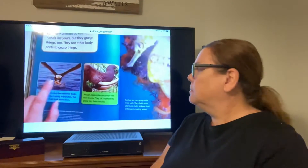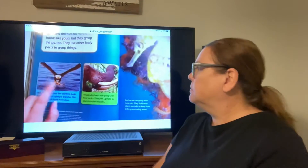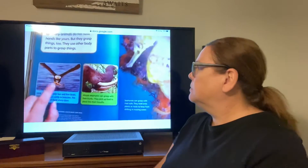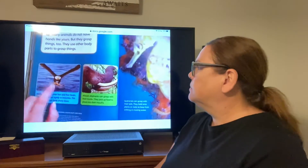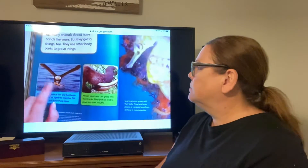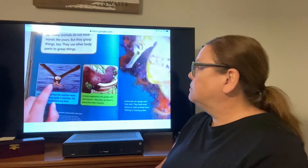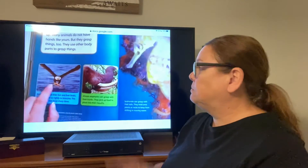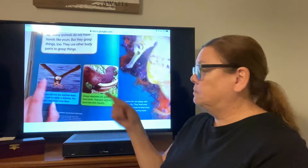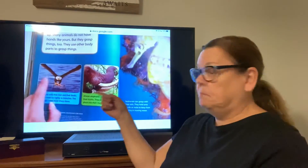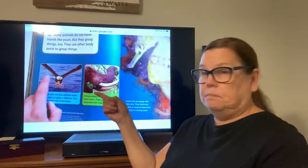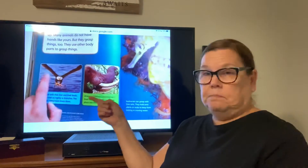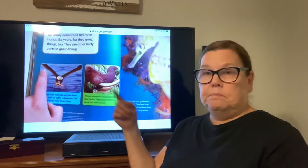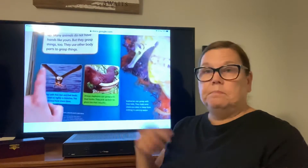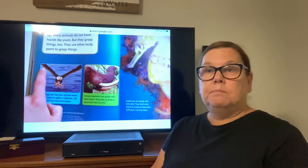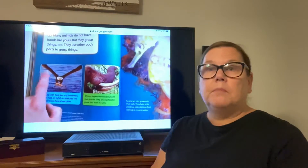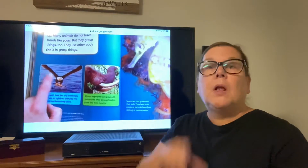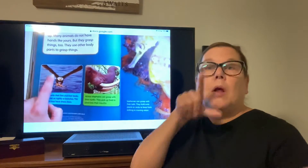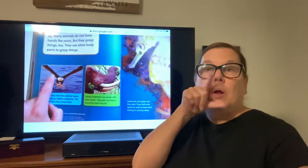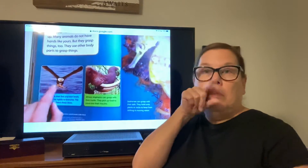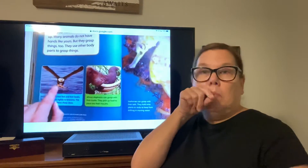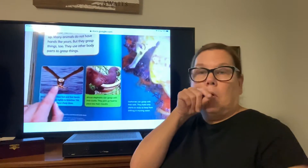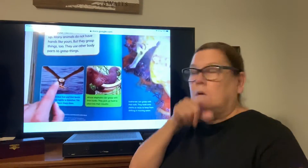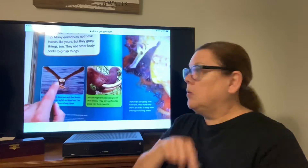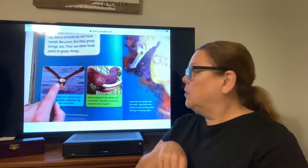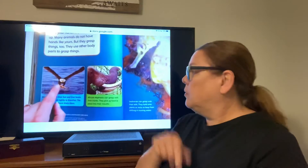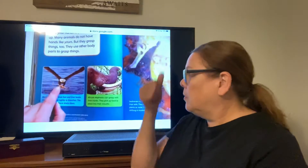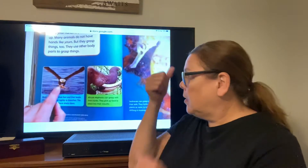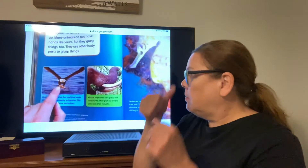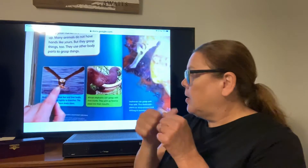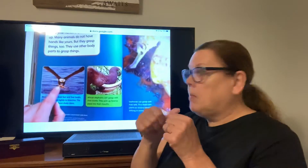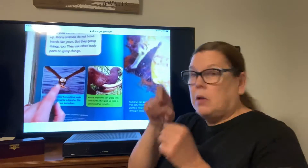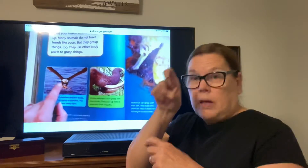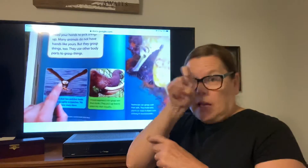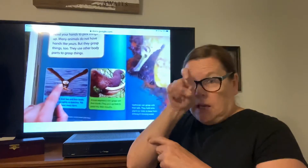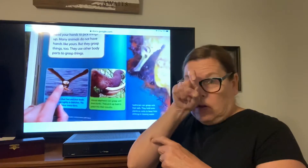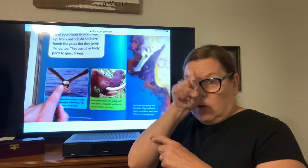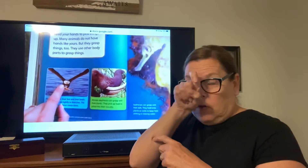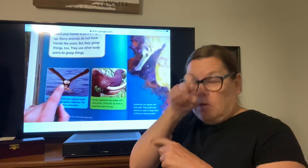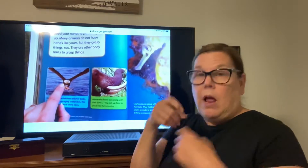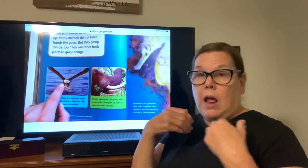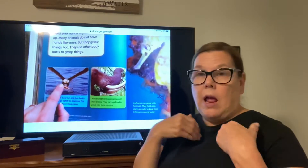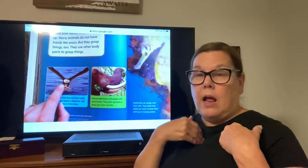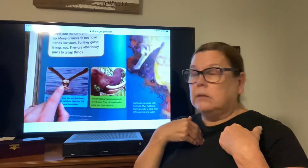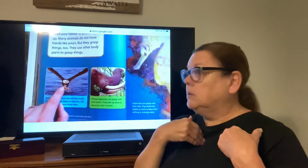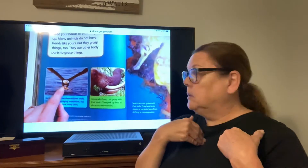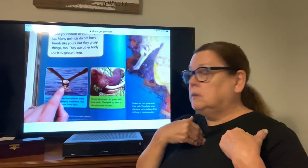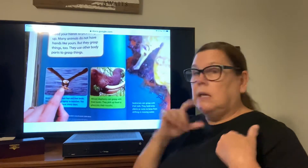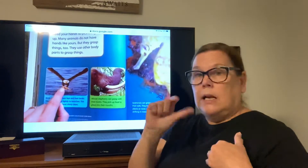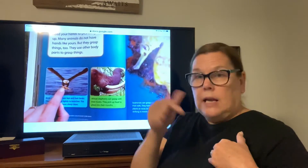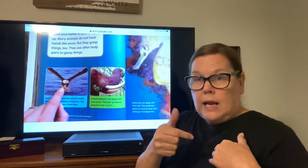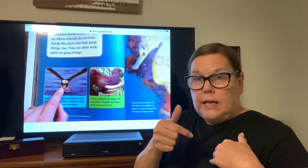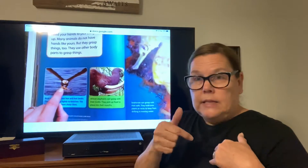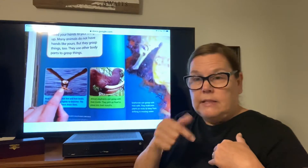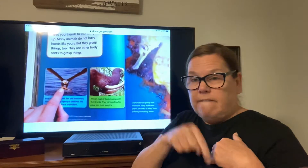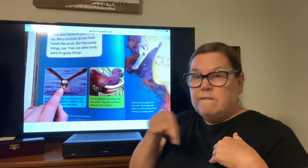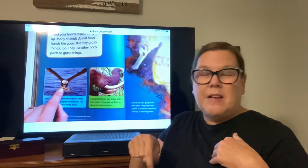Hopefully you said the bird. Okay, so remember we looked at the eagle, and it does have legs and feet. However, that's not really how